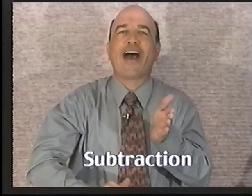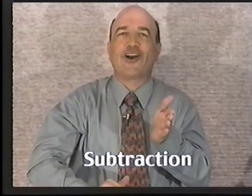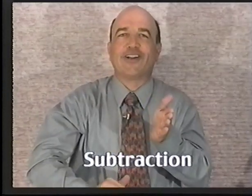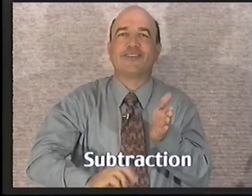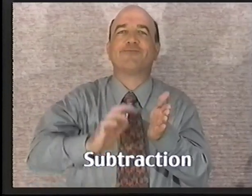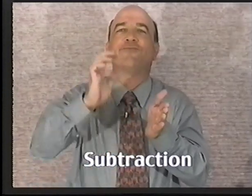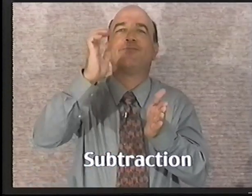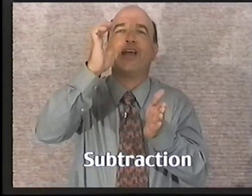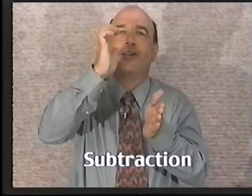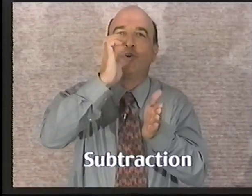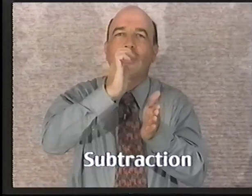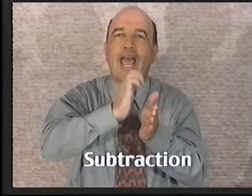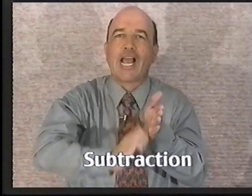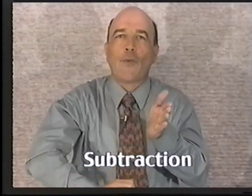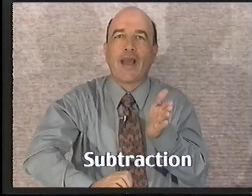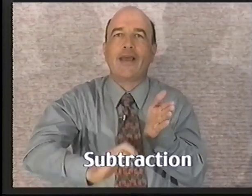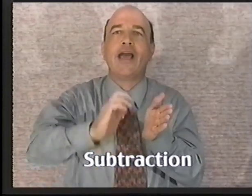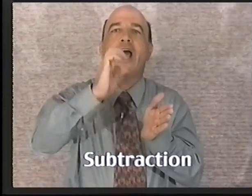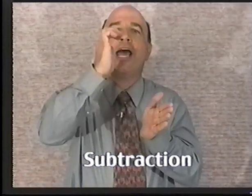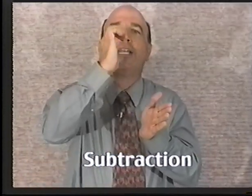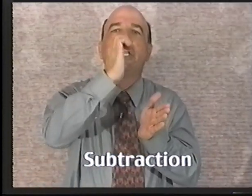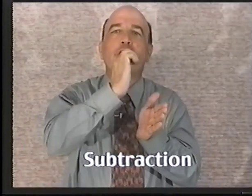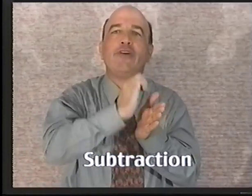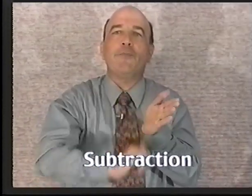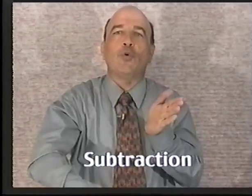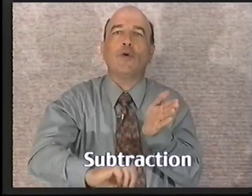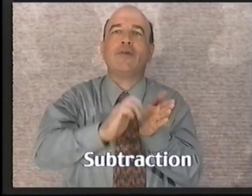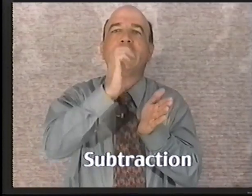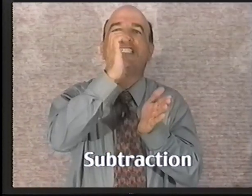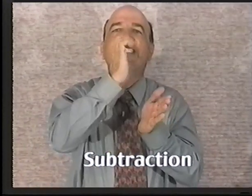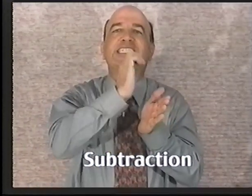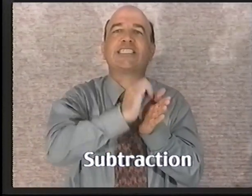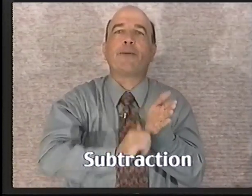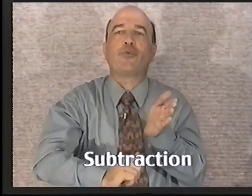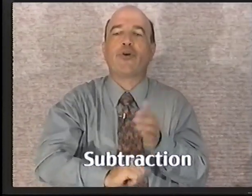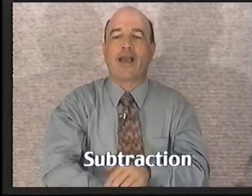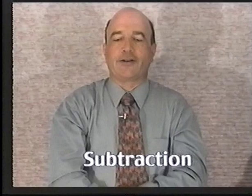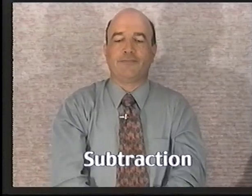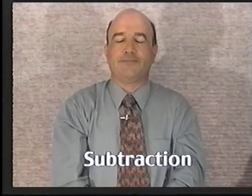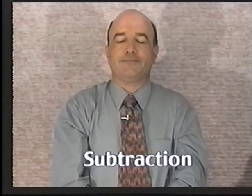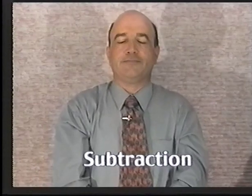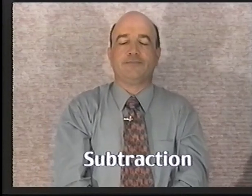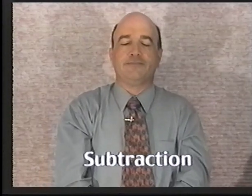Subtraction. To take away, to remove, subtract.